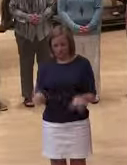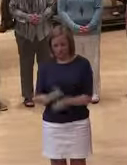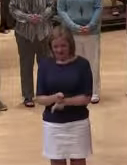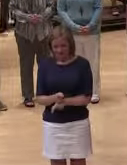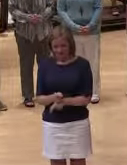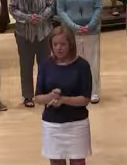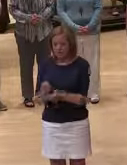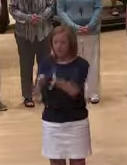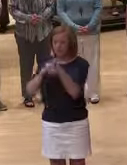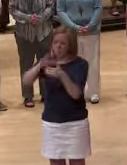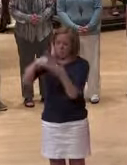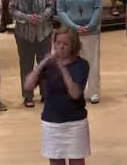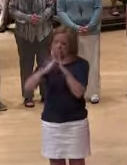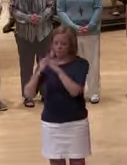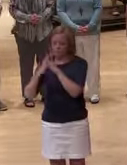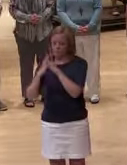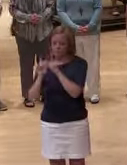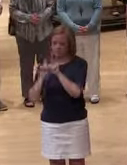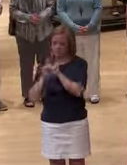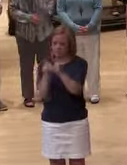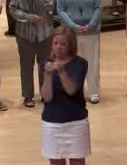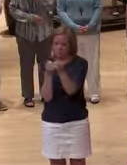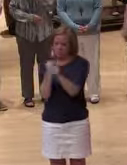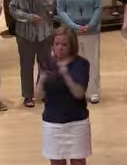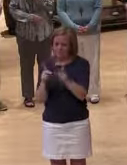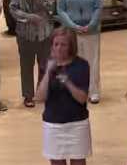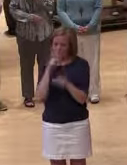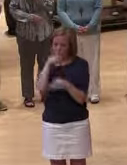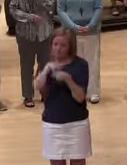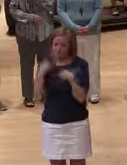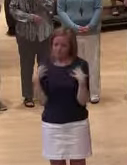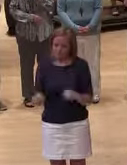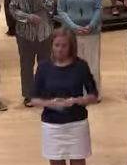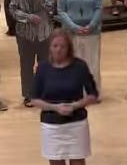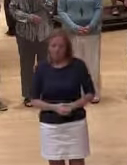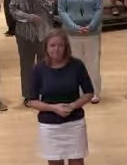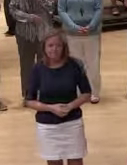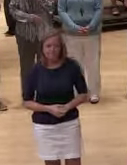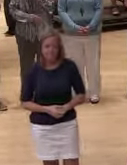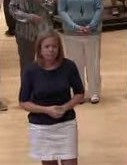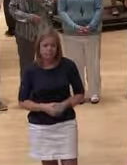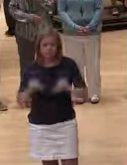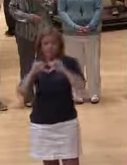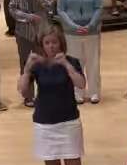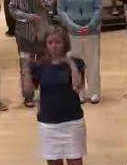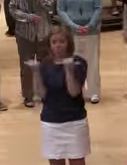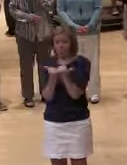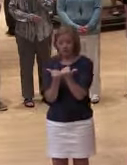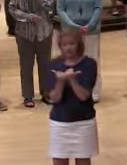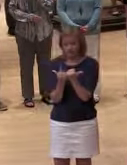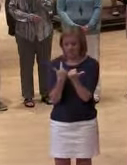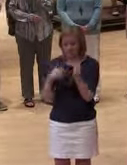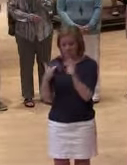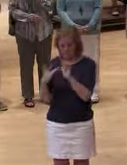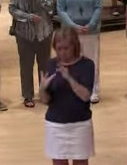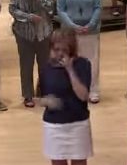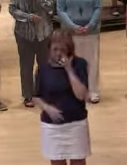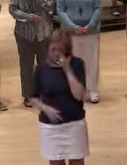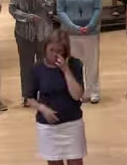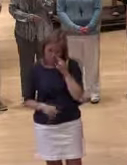takes a whole community to walk with people in recovery. So these are the agencies that we network with.